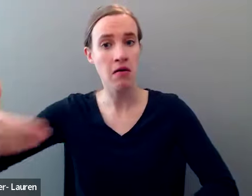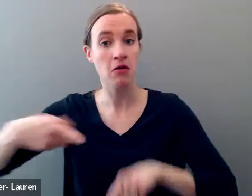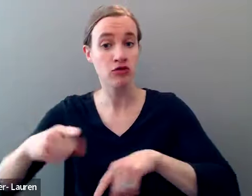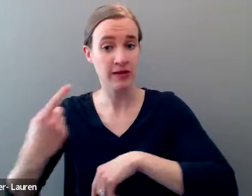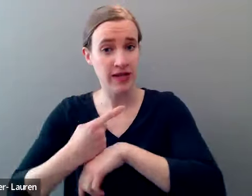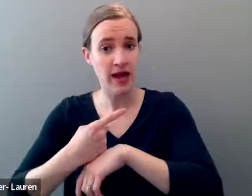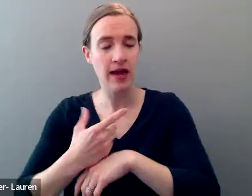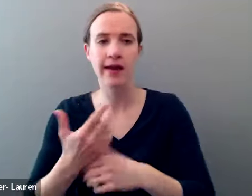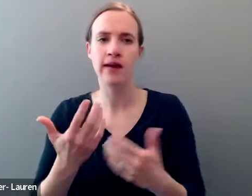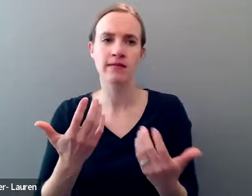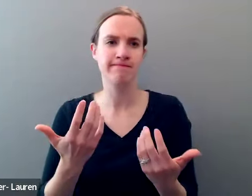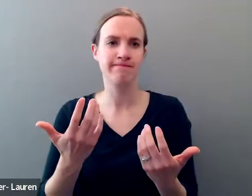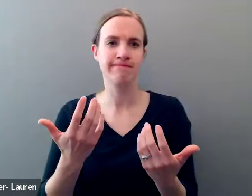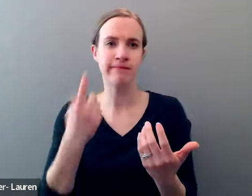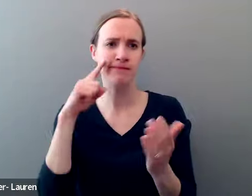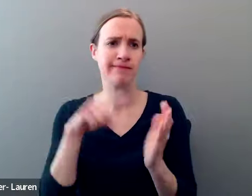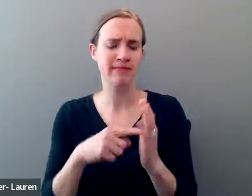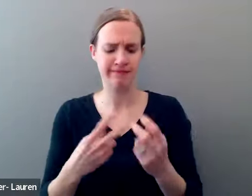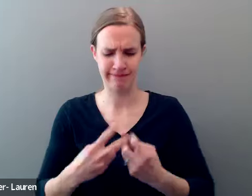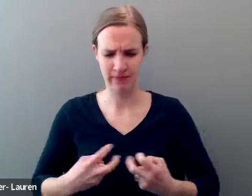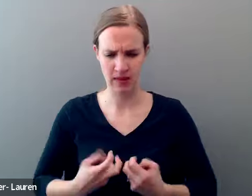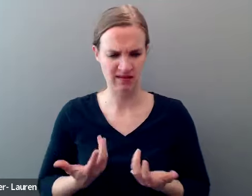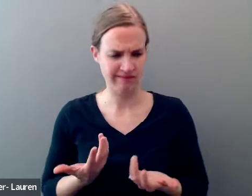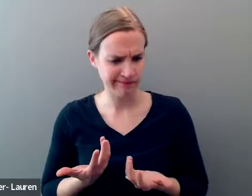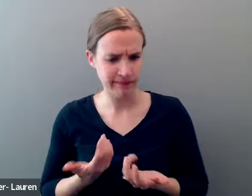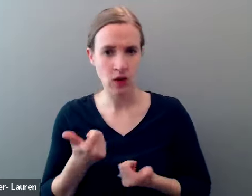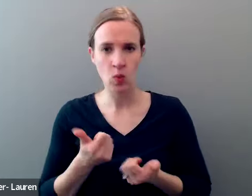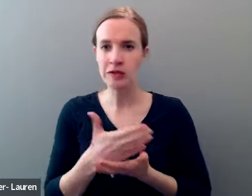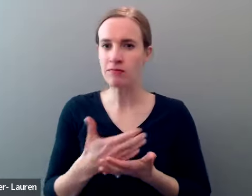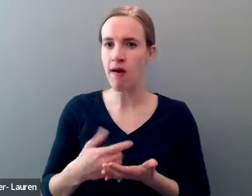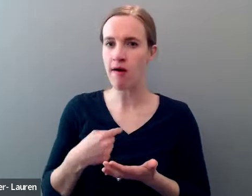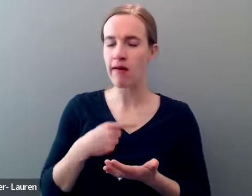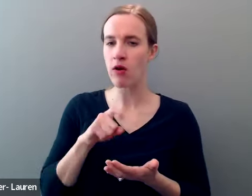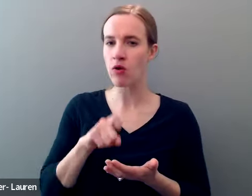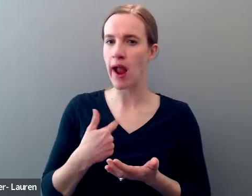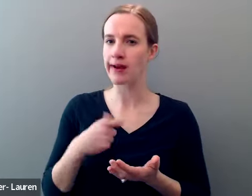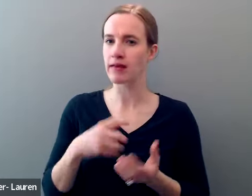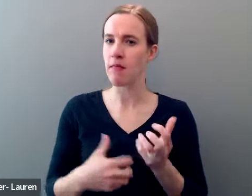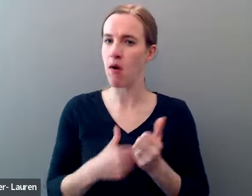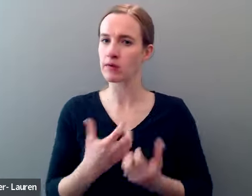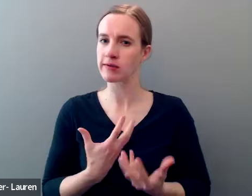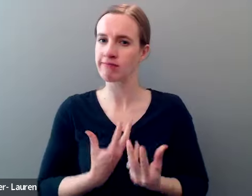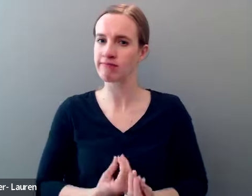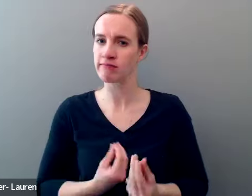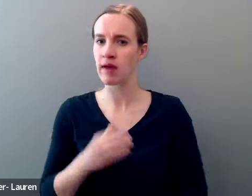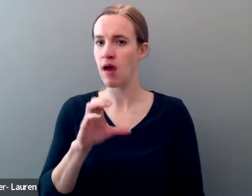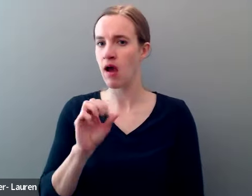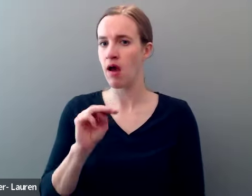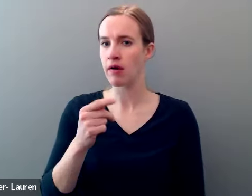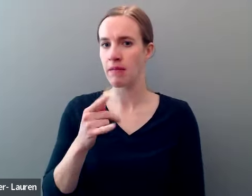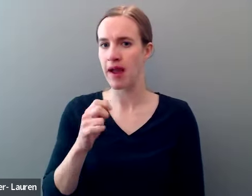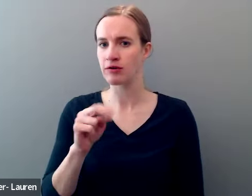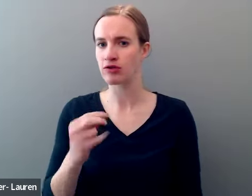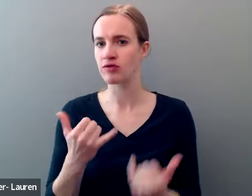like what part of me needs the most compassion right now? What a thoughtful question that we don't ask for ourselves very often. So just answer